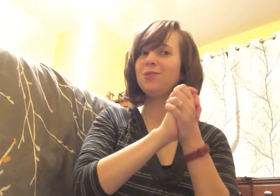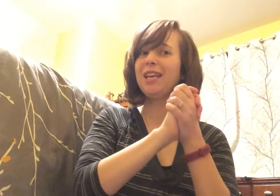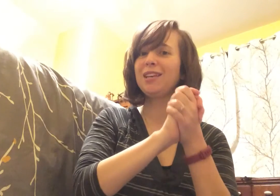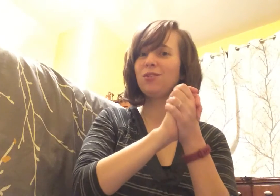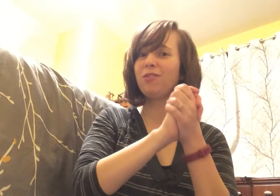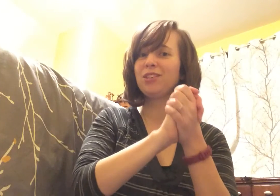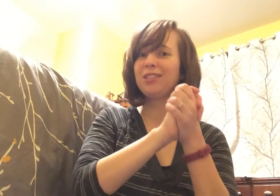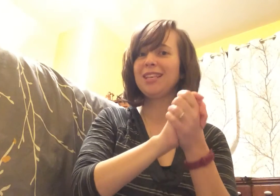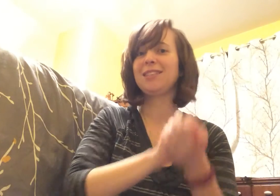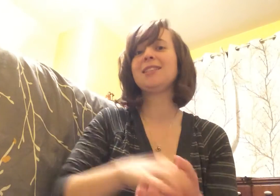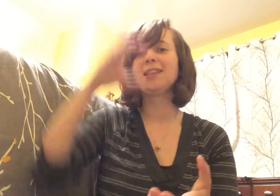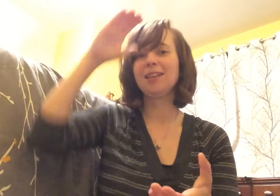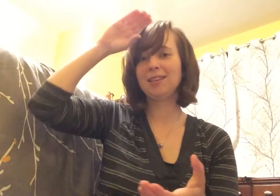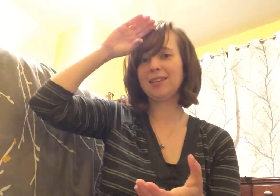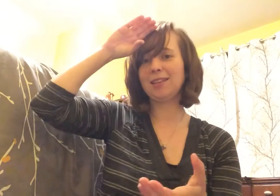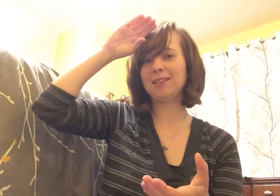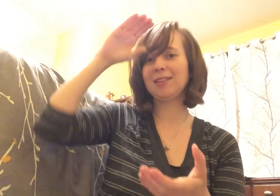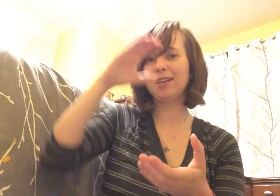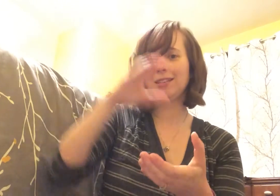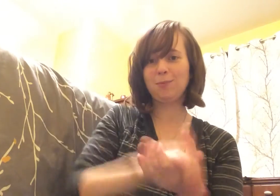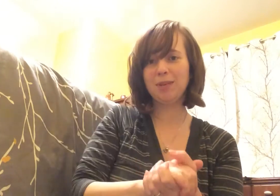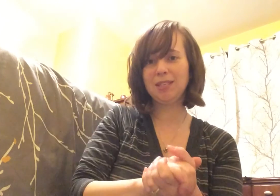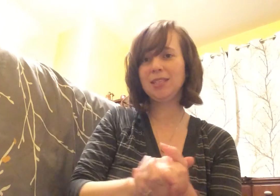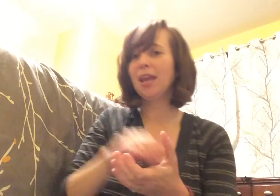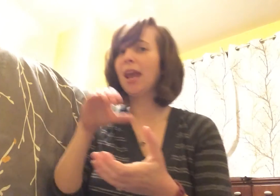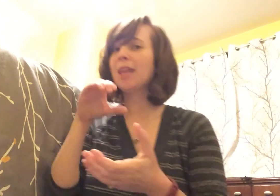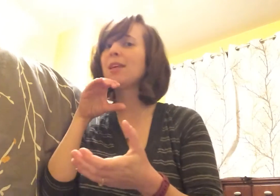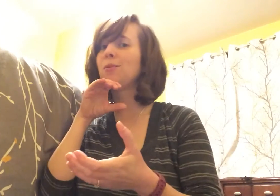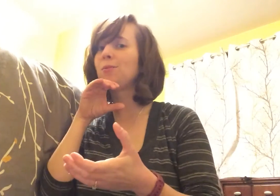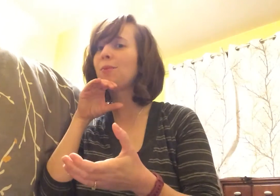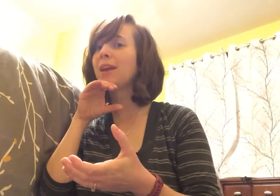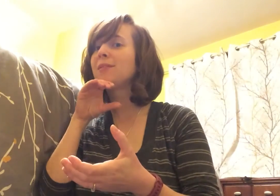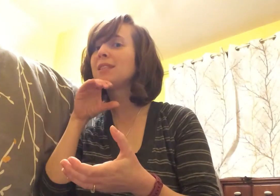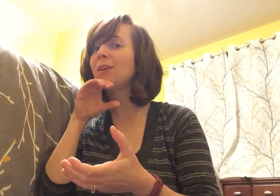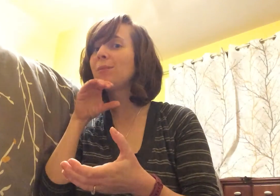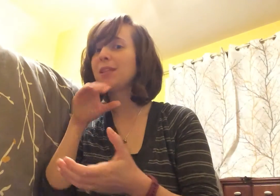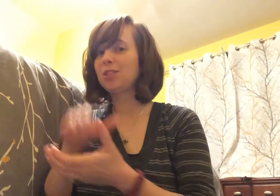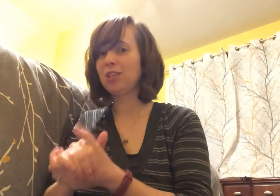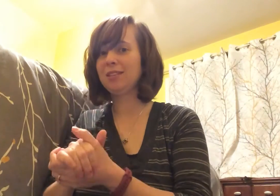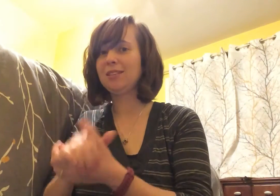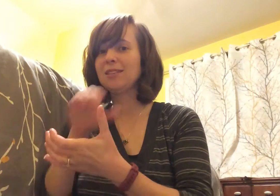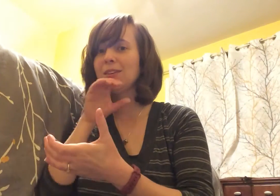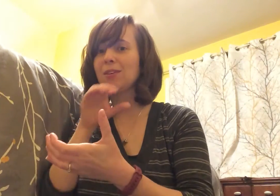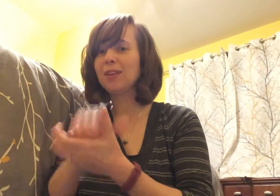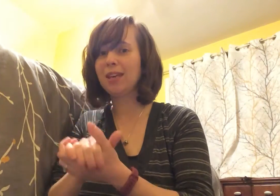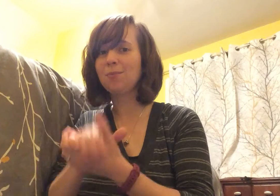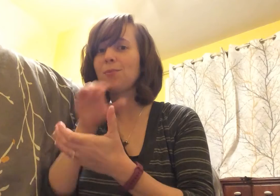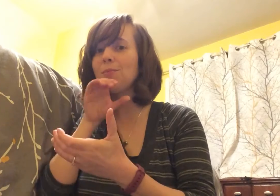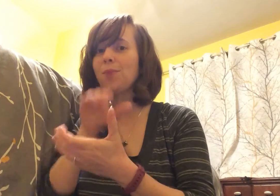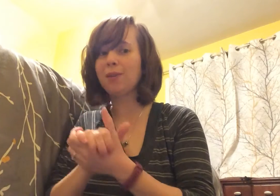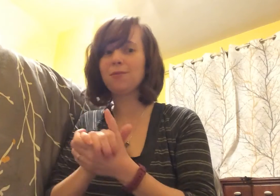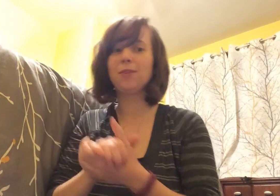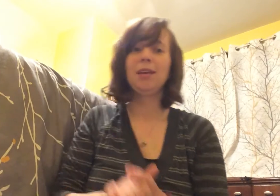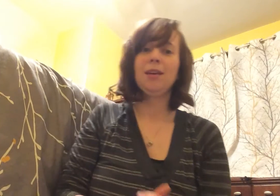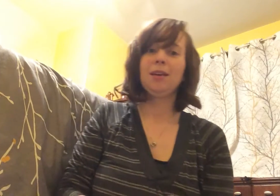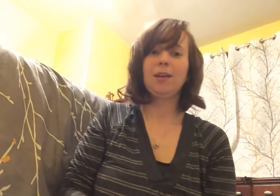yay, congratulations. Kind of like husband, and then wife is down by the chin. Okay, wife.